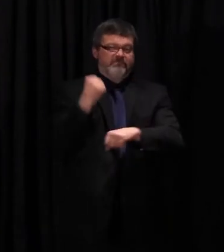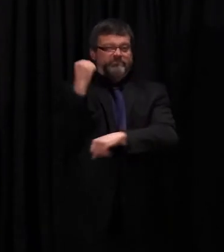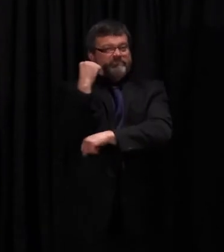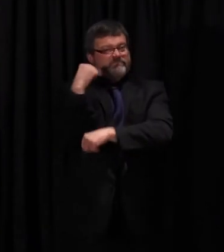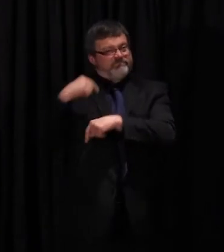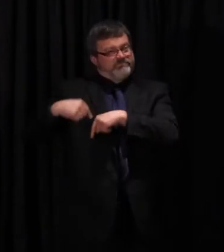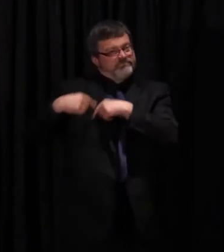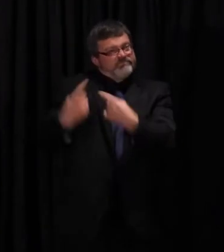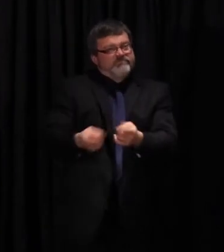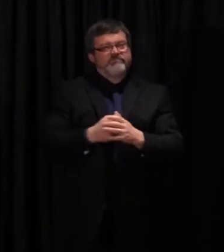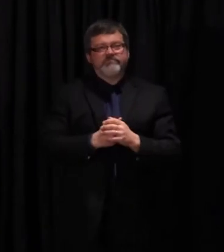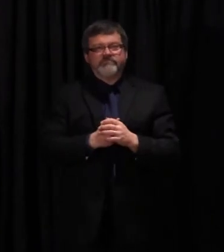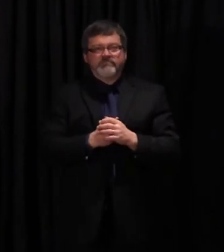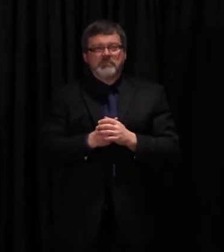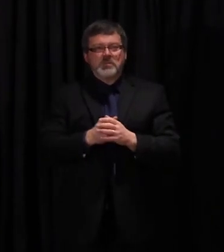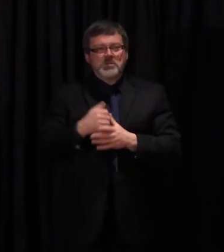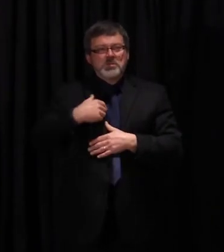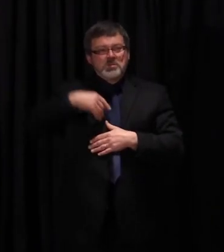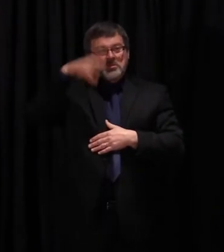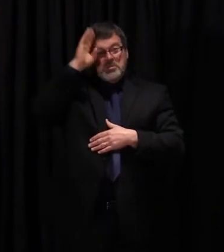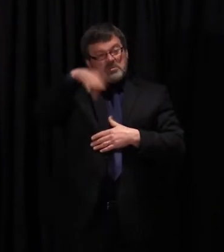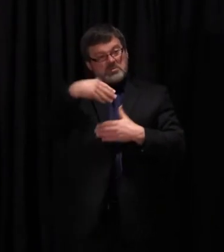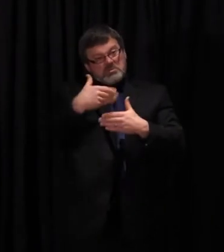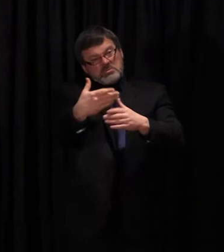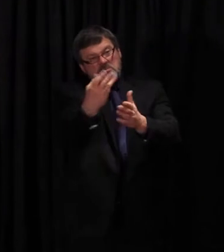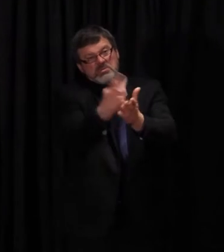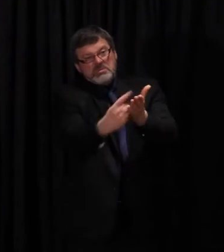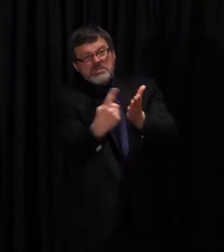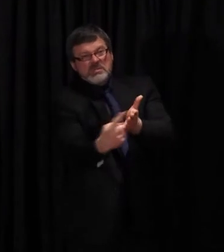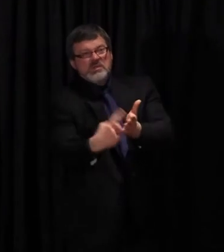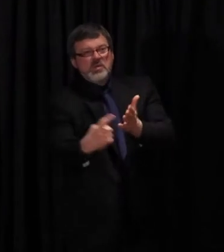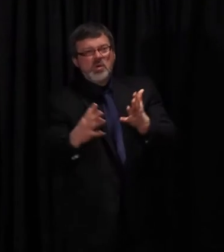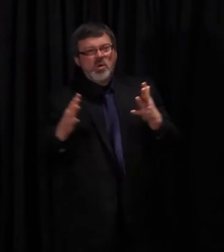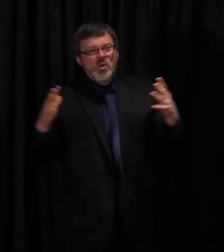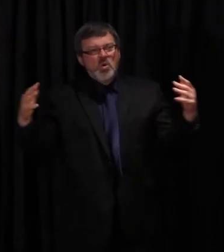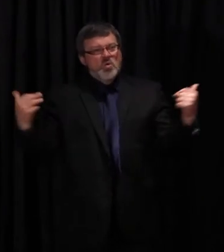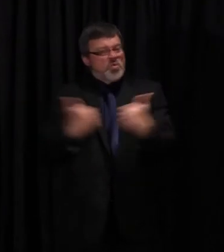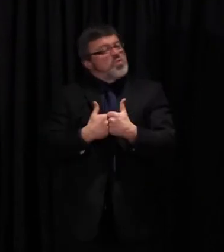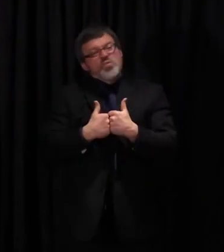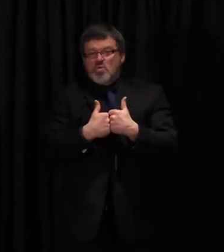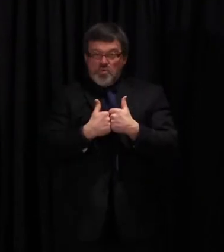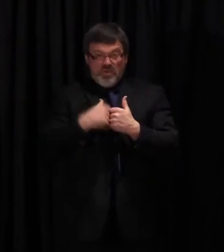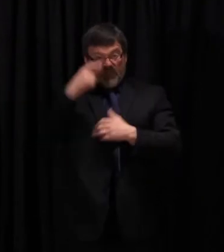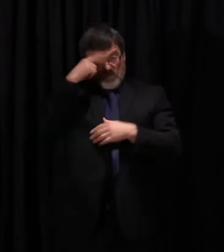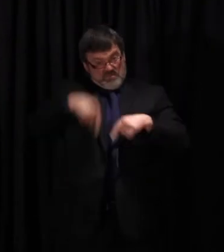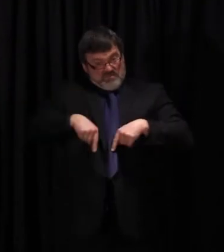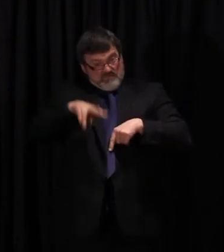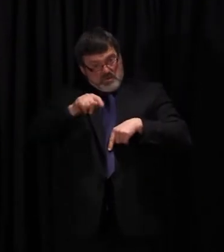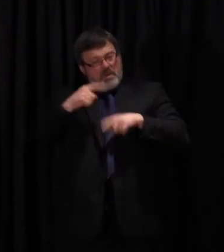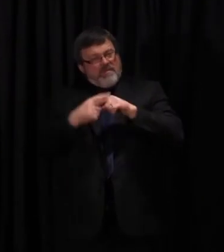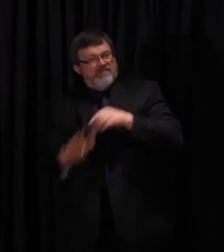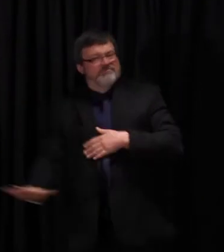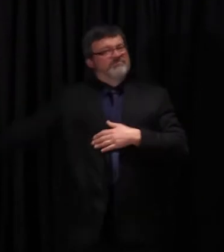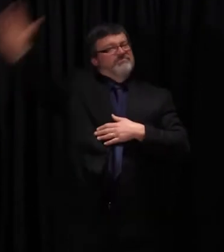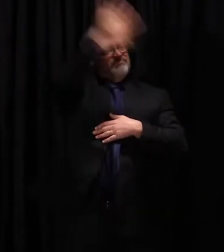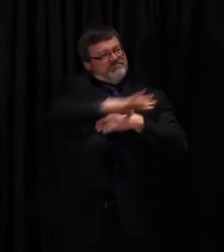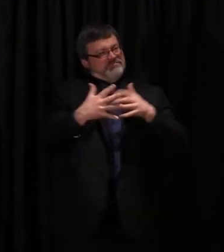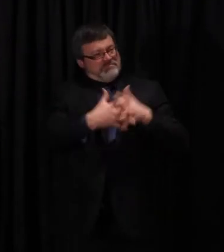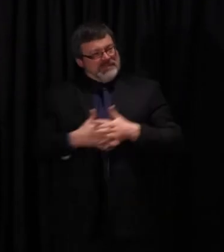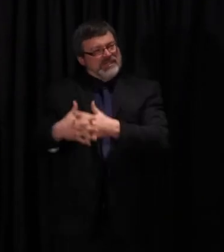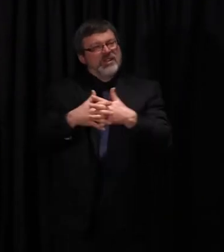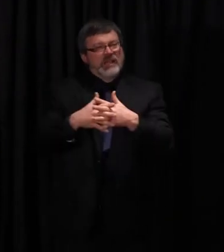several weeks are going to be incredibly challenging across the country, and we'll be focused on this